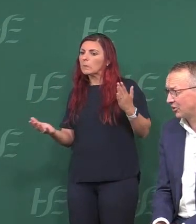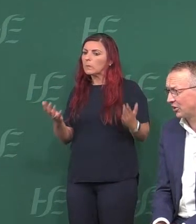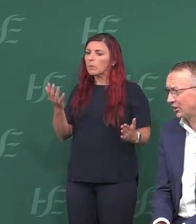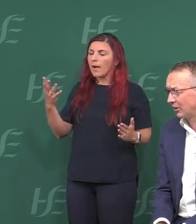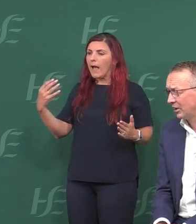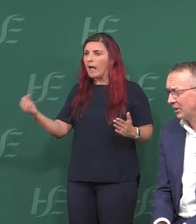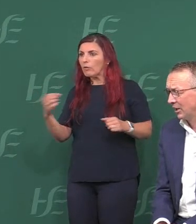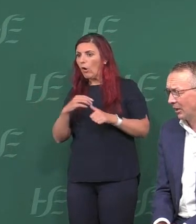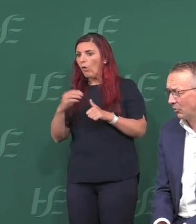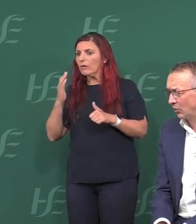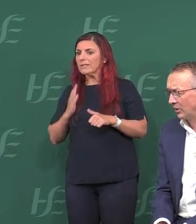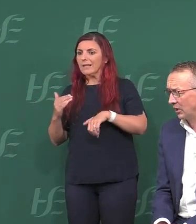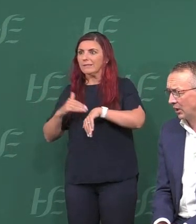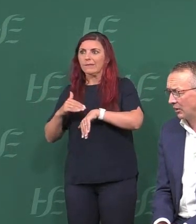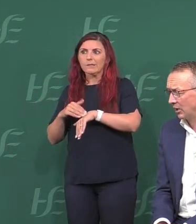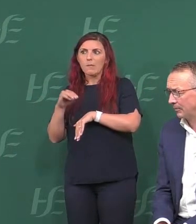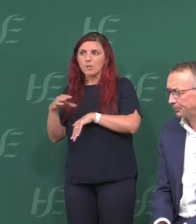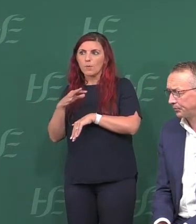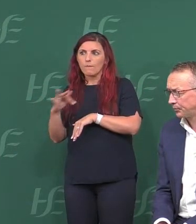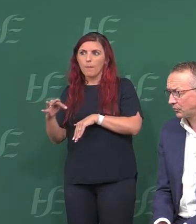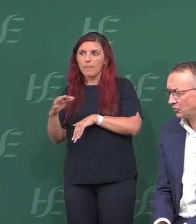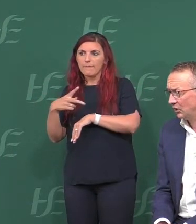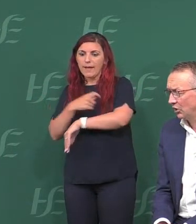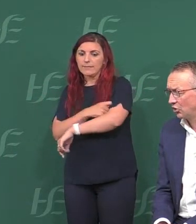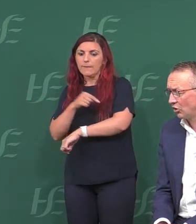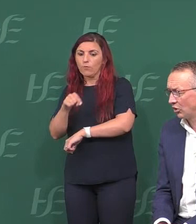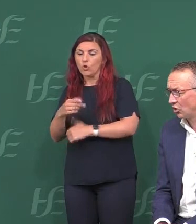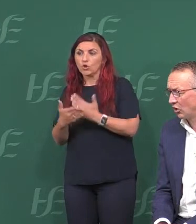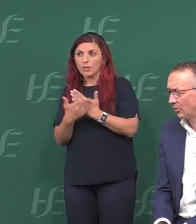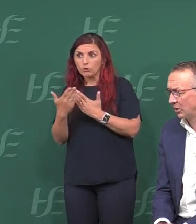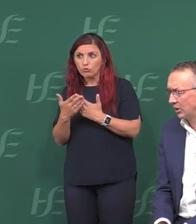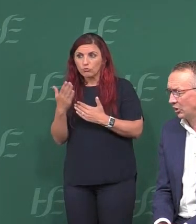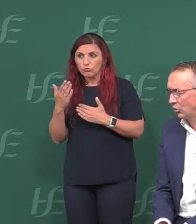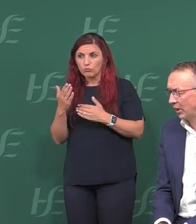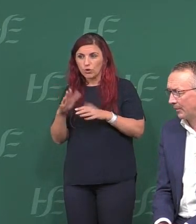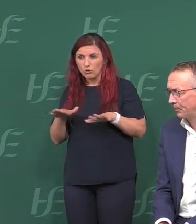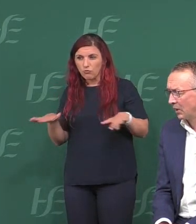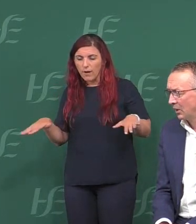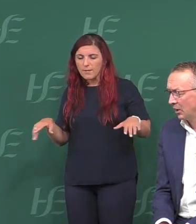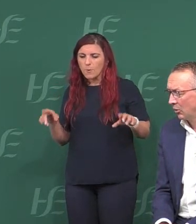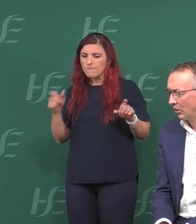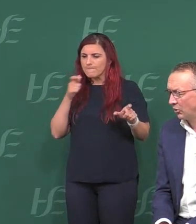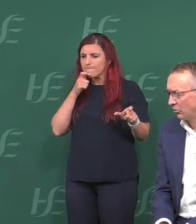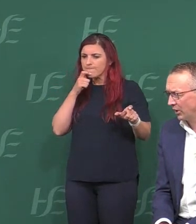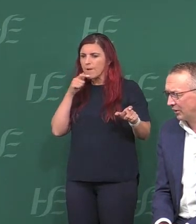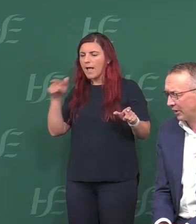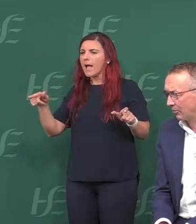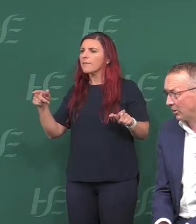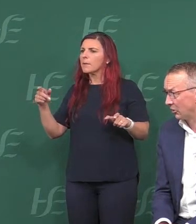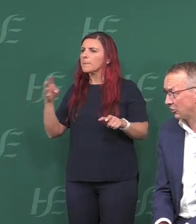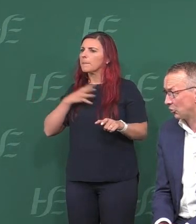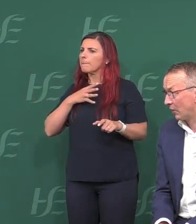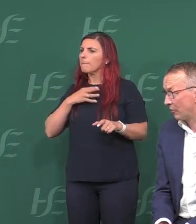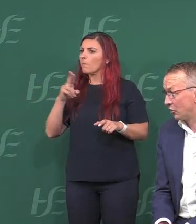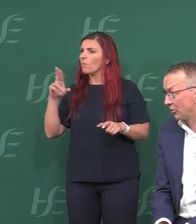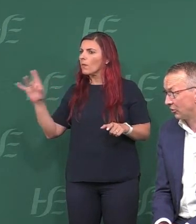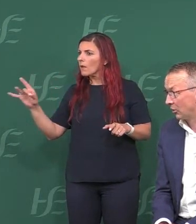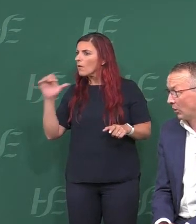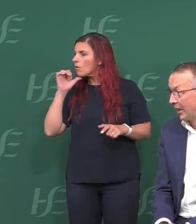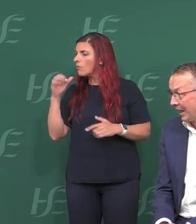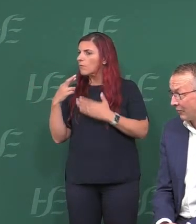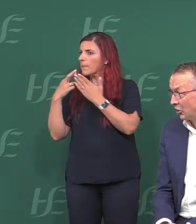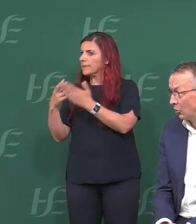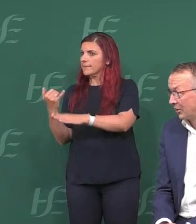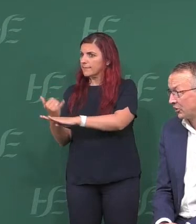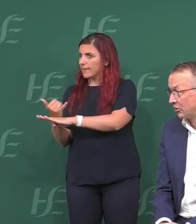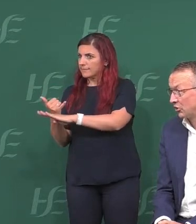you can see that between the joint committee in the UK, who I don't think have recommended so far for children,